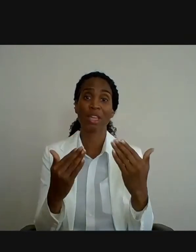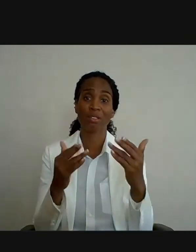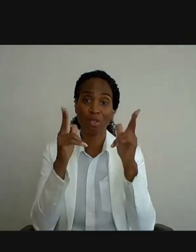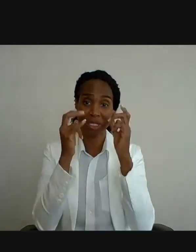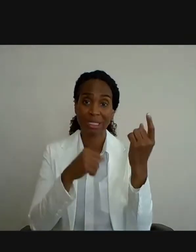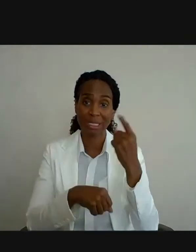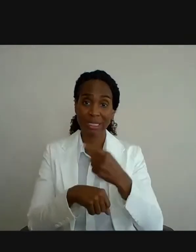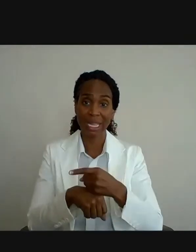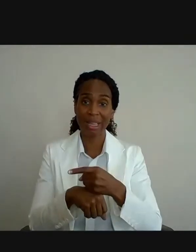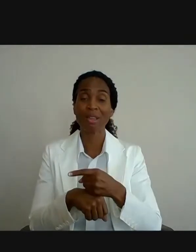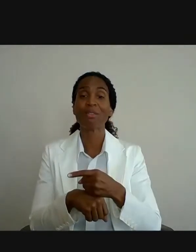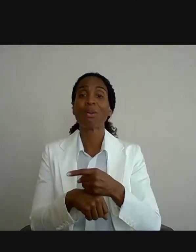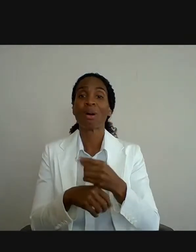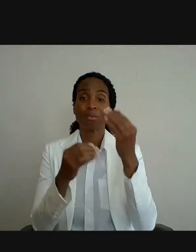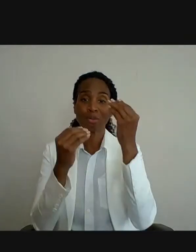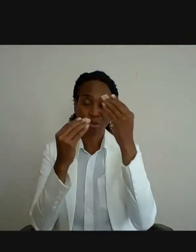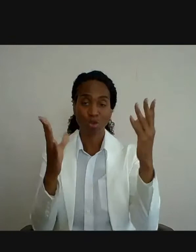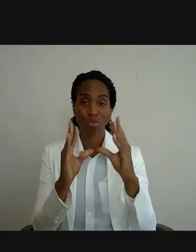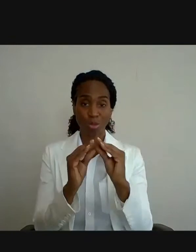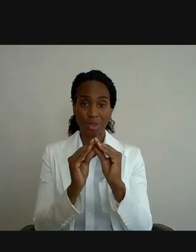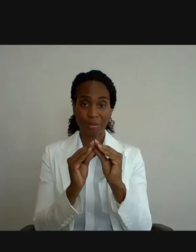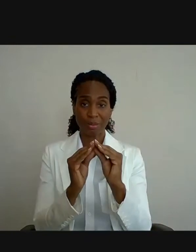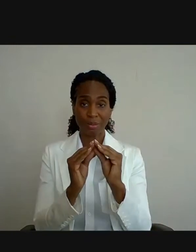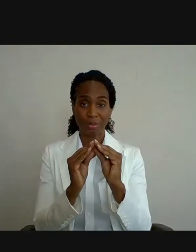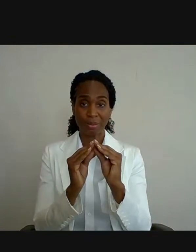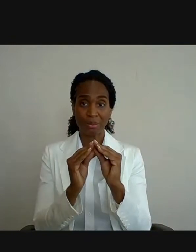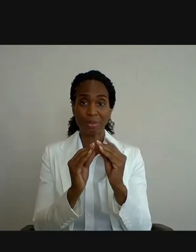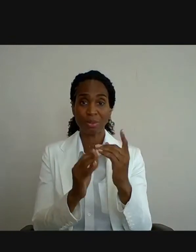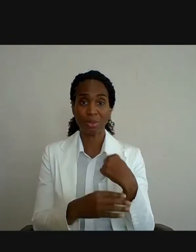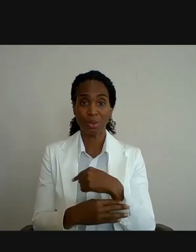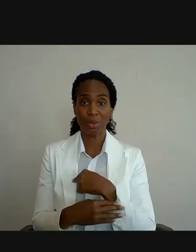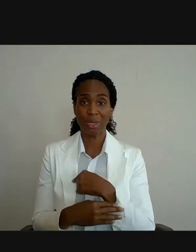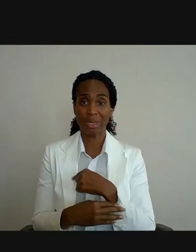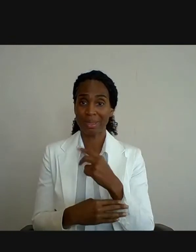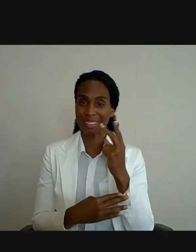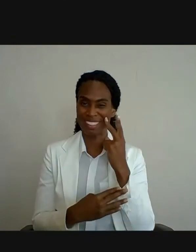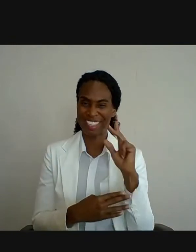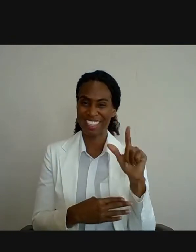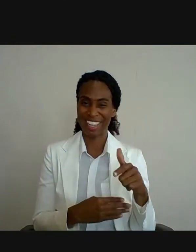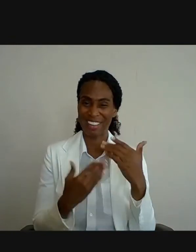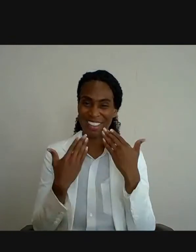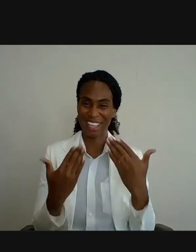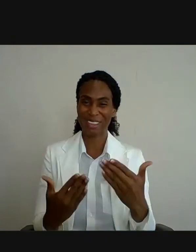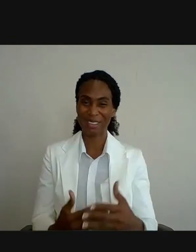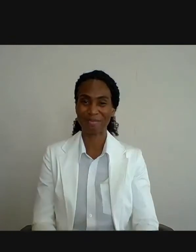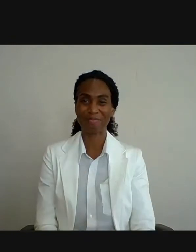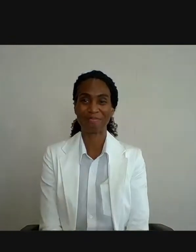today's press conference, and we will see you around. Thank you.